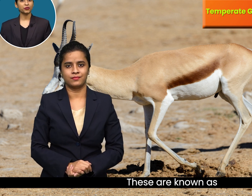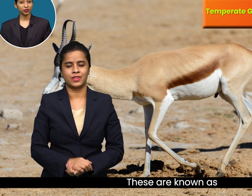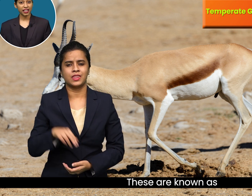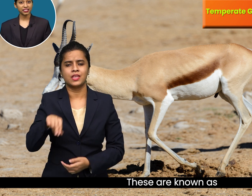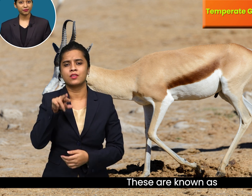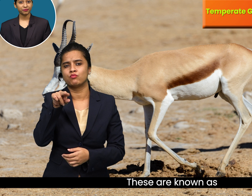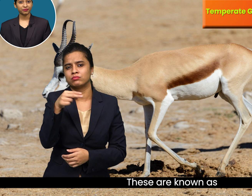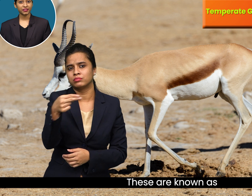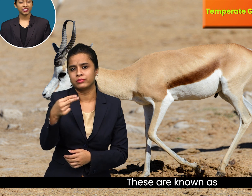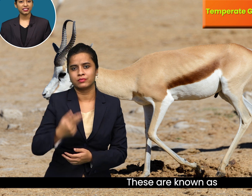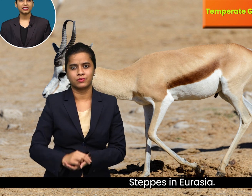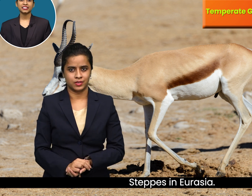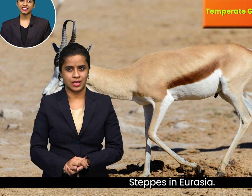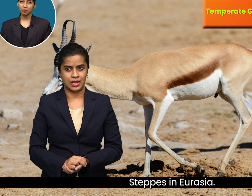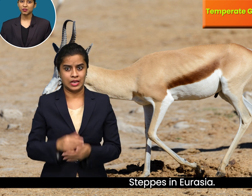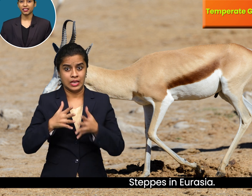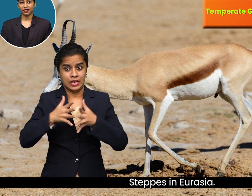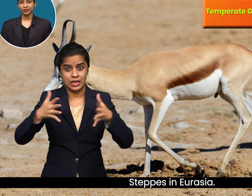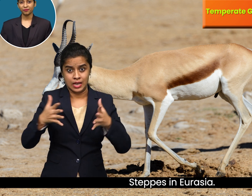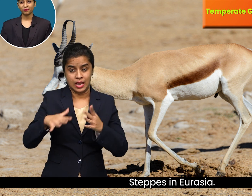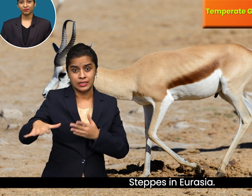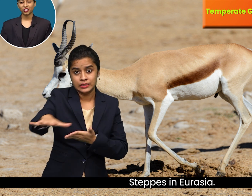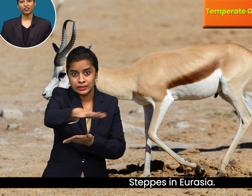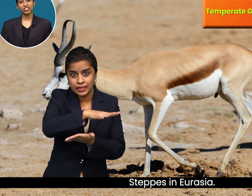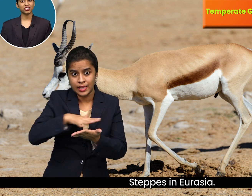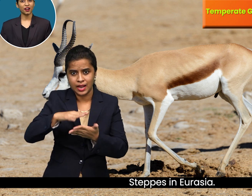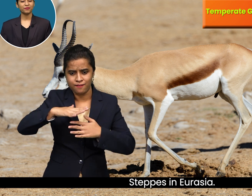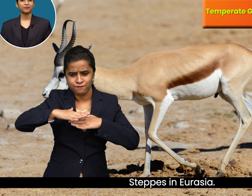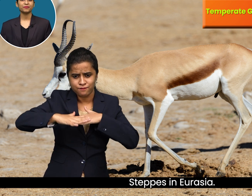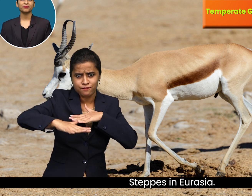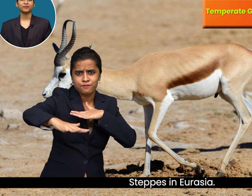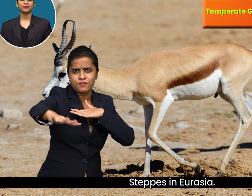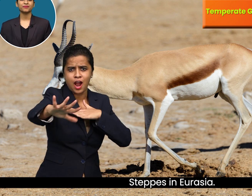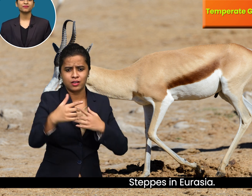These are known as steppes in Eurasia.